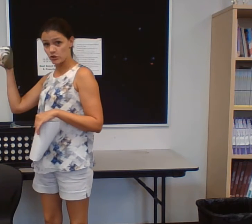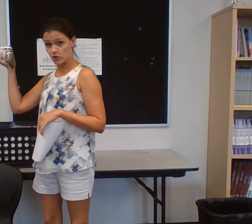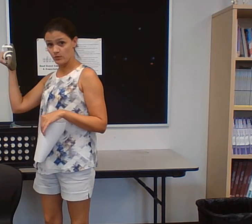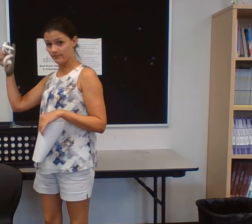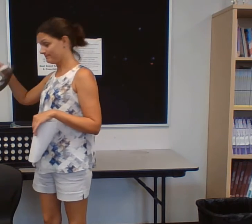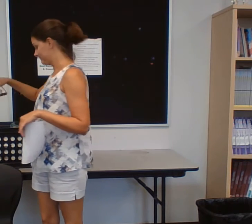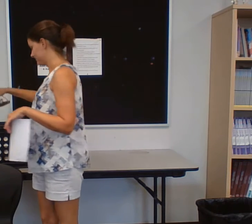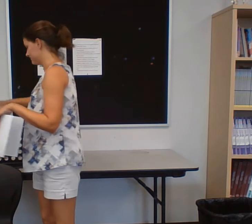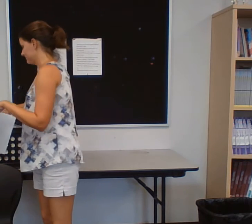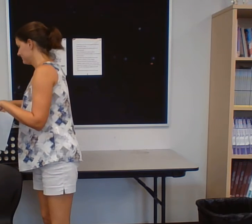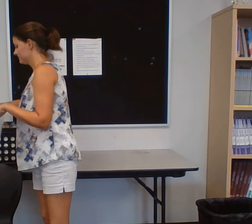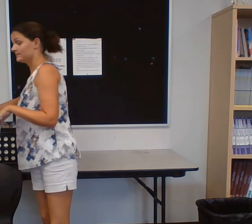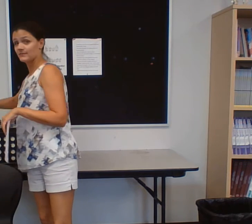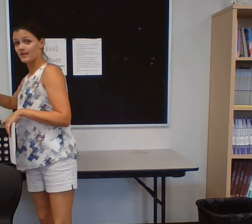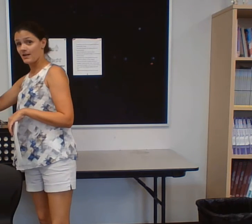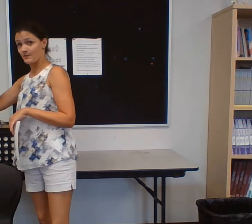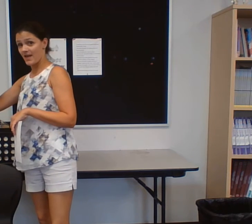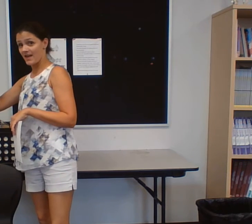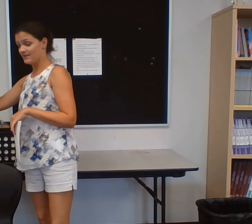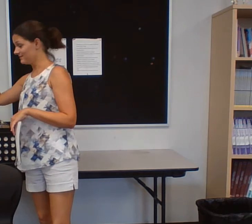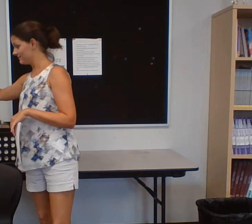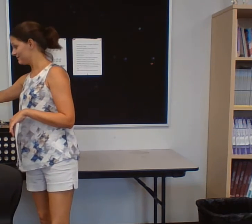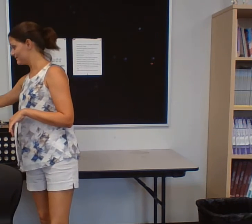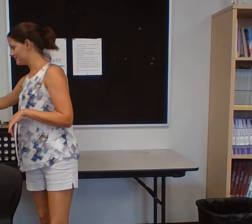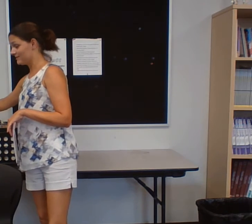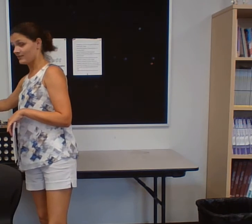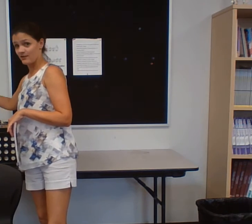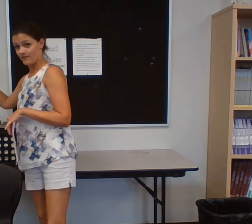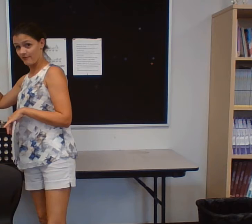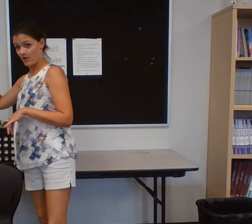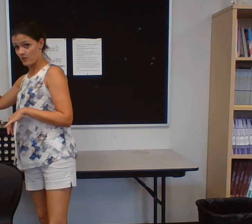shoe, a pen, phone,